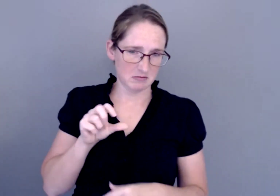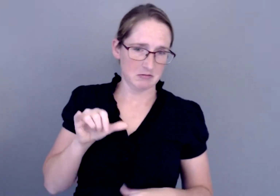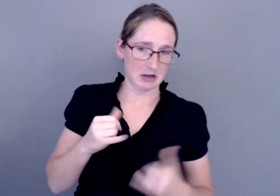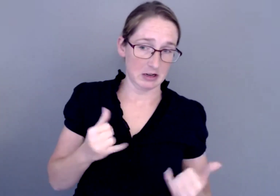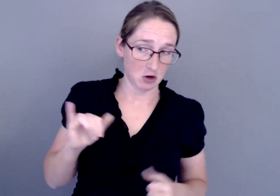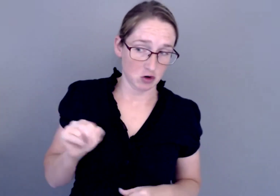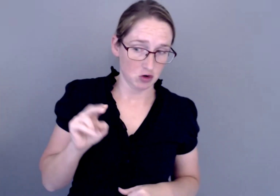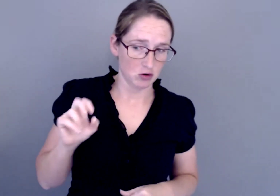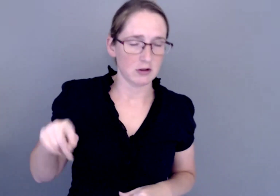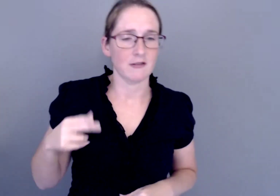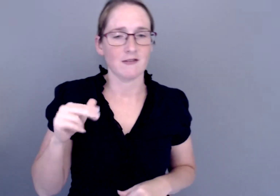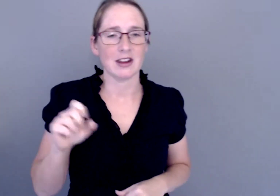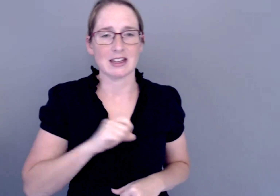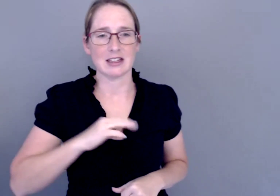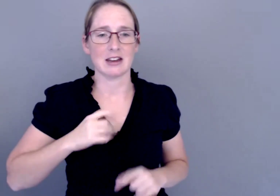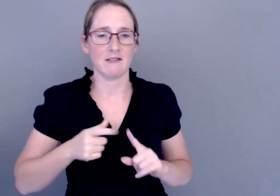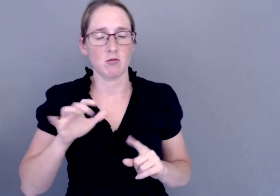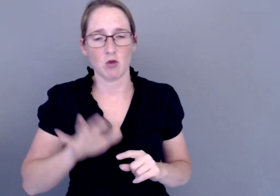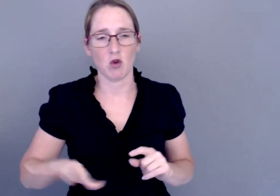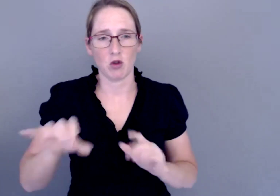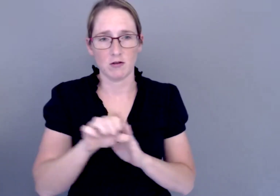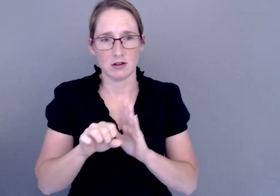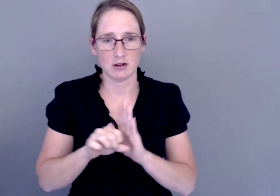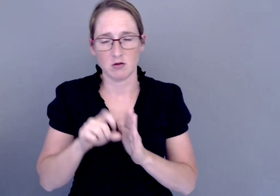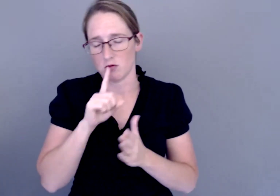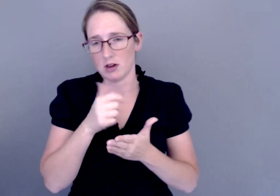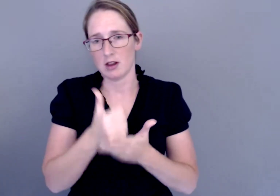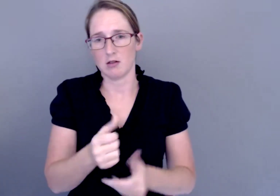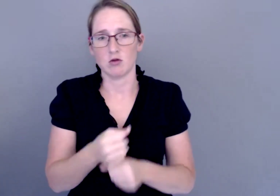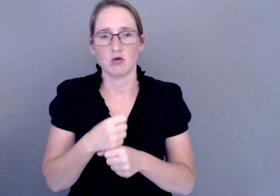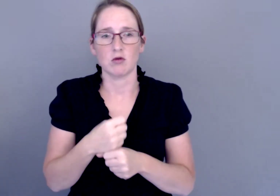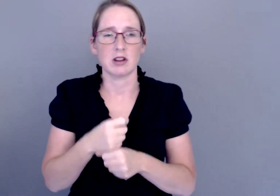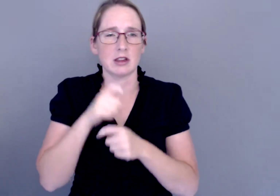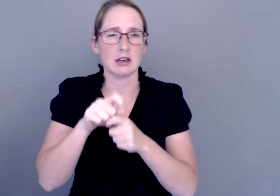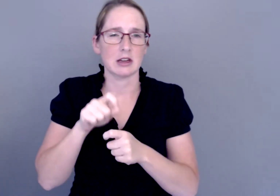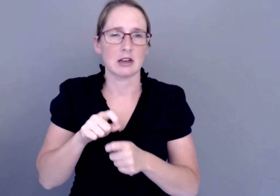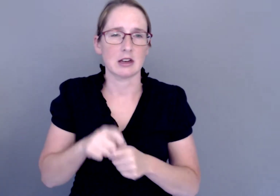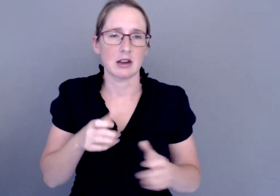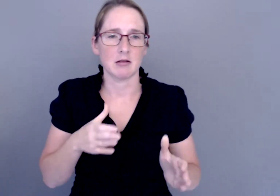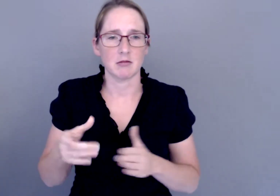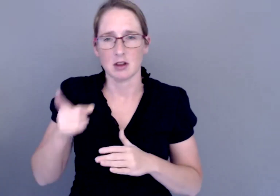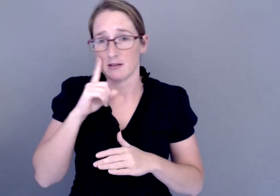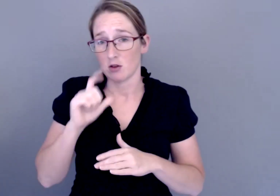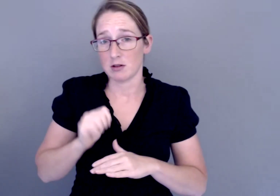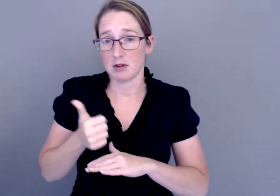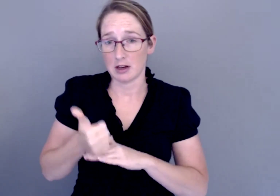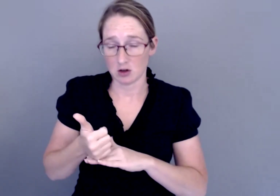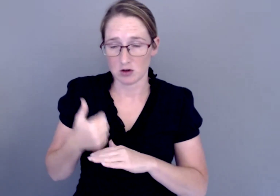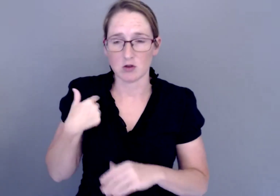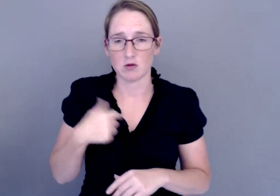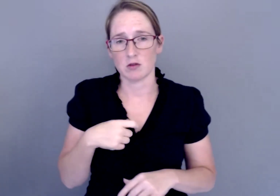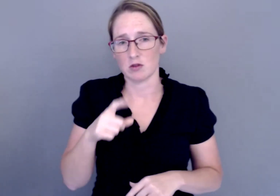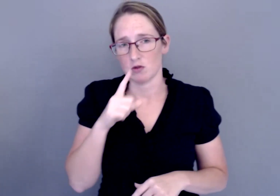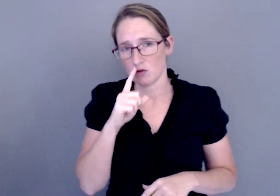a phase where staff from around the state are helping to create the detailed plans for implementation. We've really